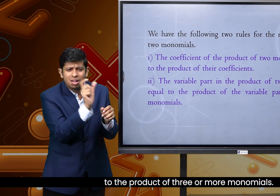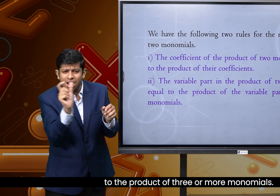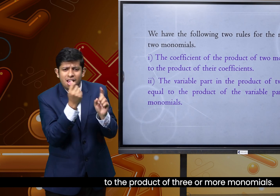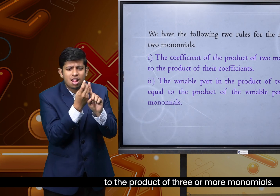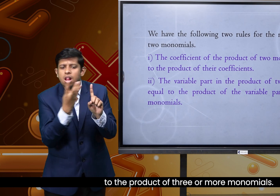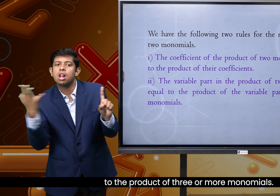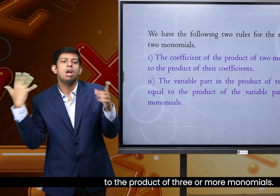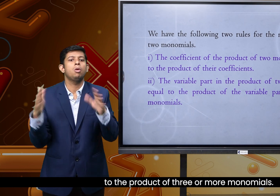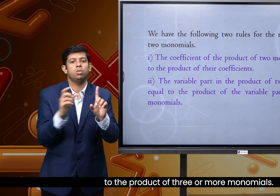more monomials.